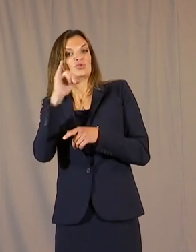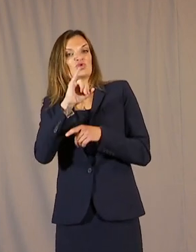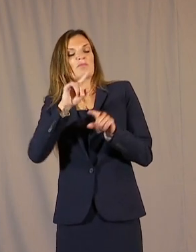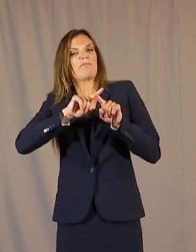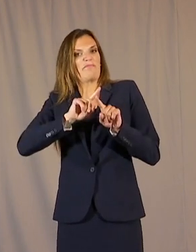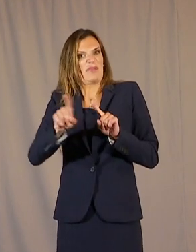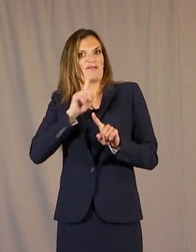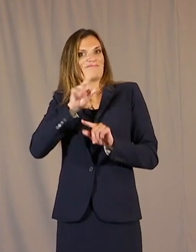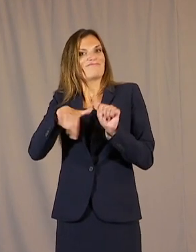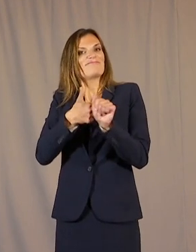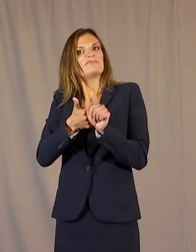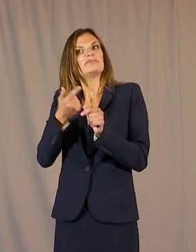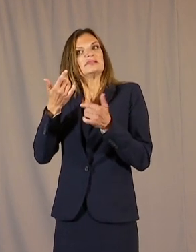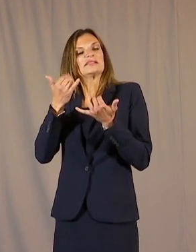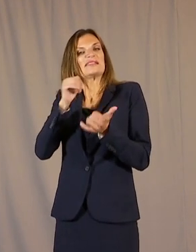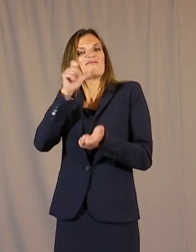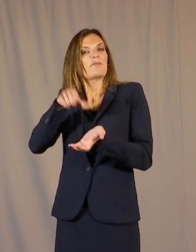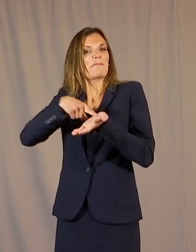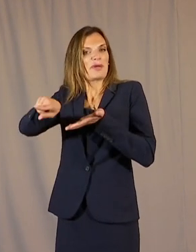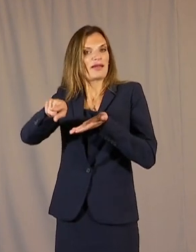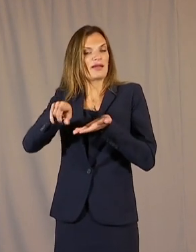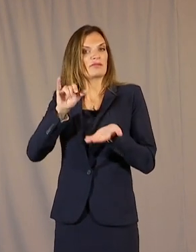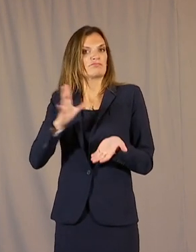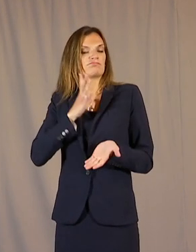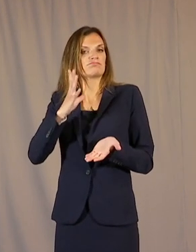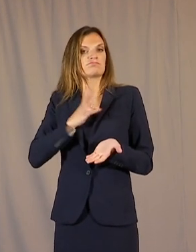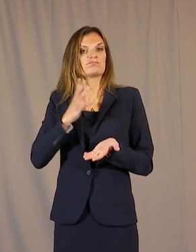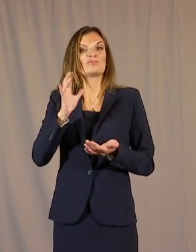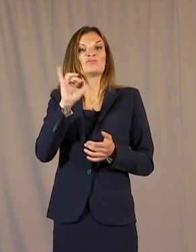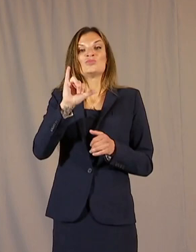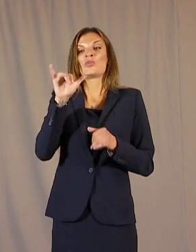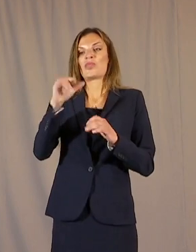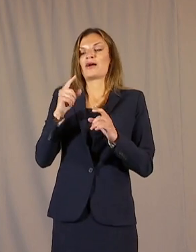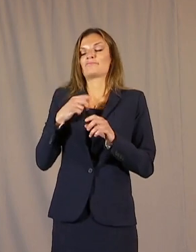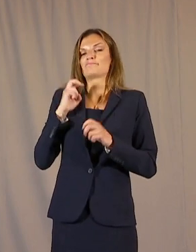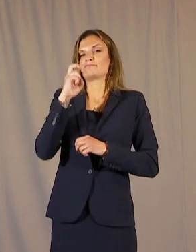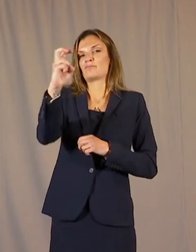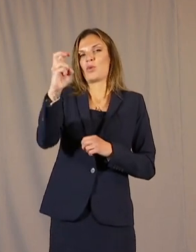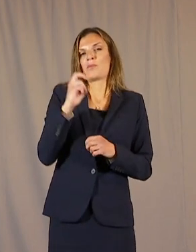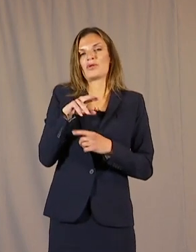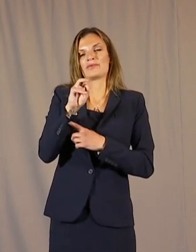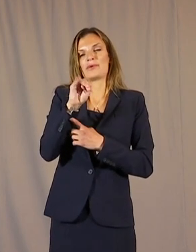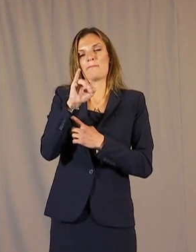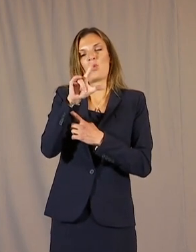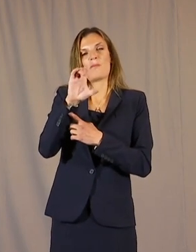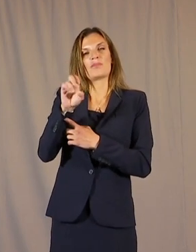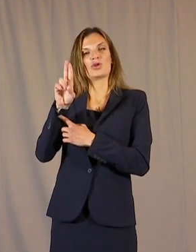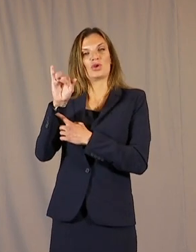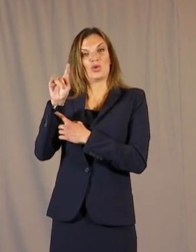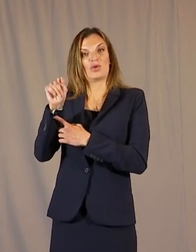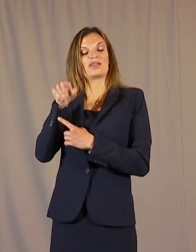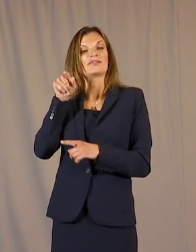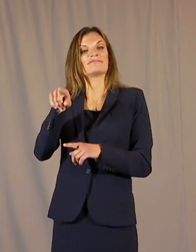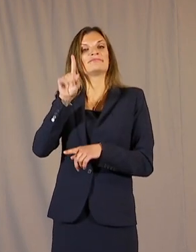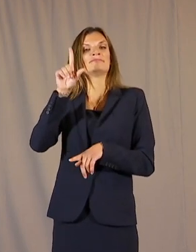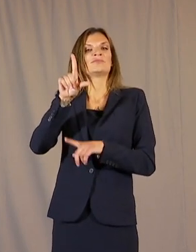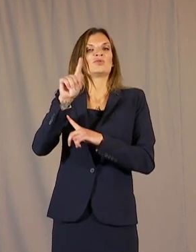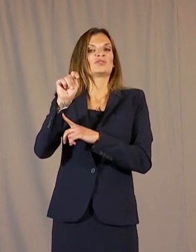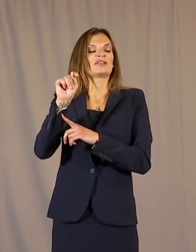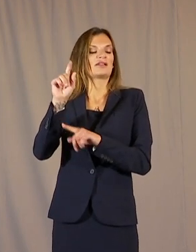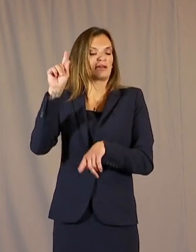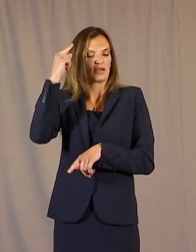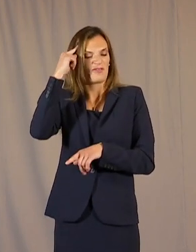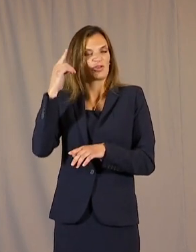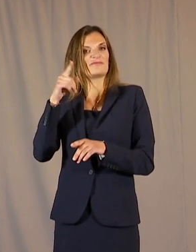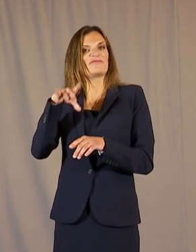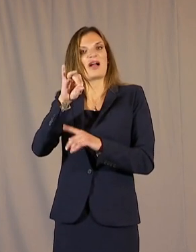wanted to mention about, for instance, the mobile health units, which our lieutenant governor, you know, found out about a wonderful pilot that